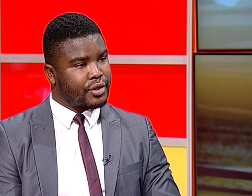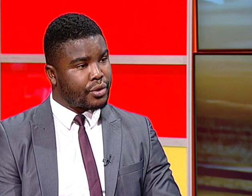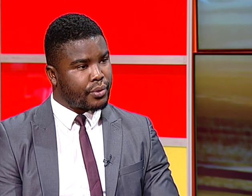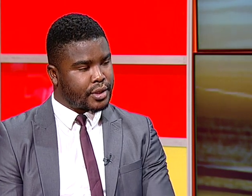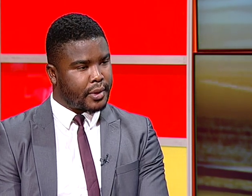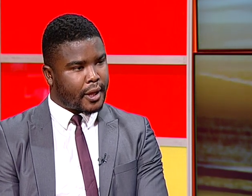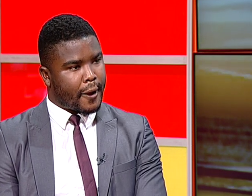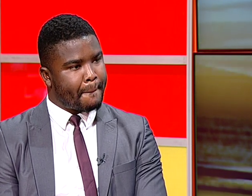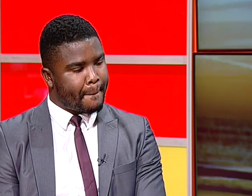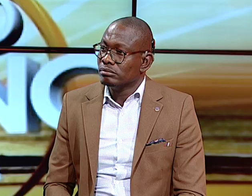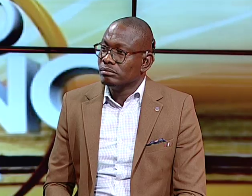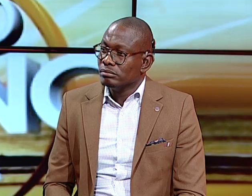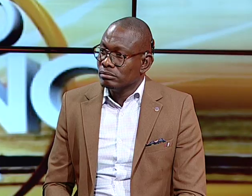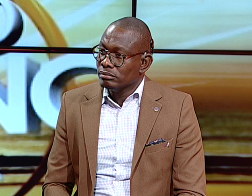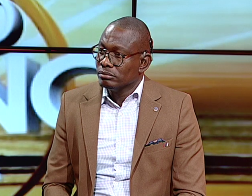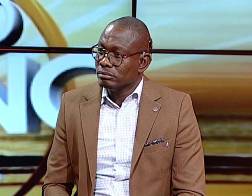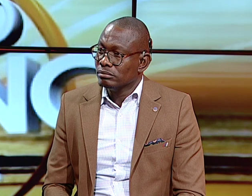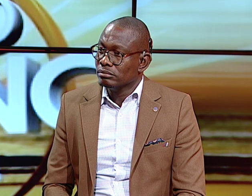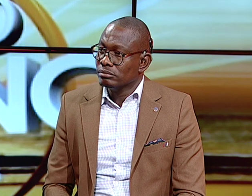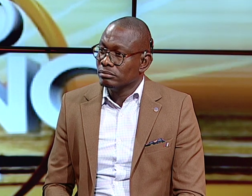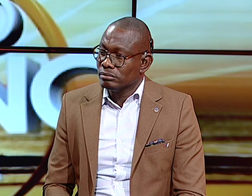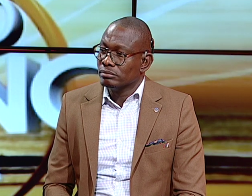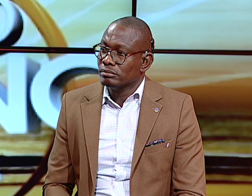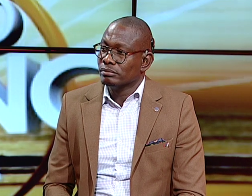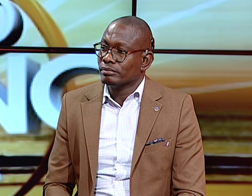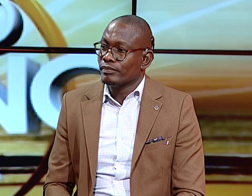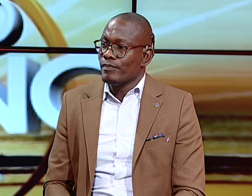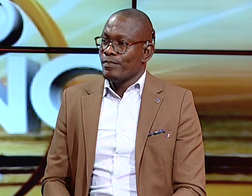through this meeting. Yeah. And Dr. Murray is here as well in the country. Yeah.